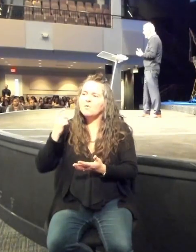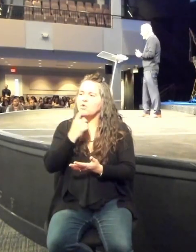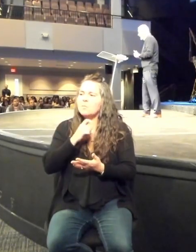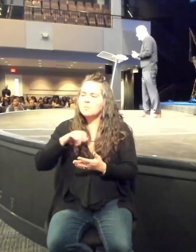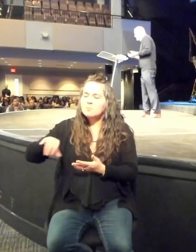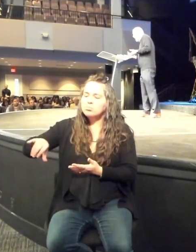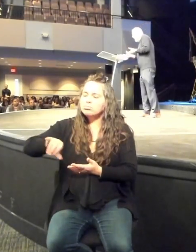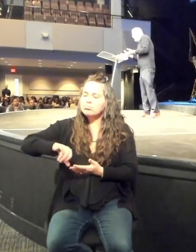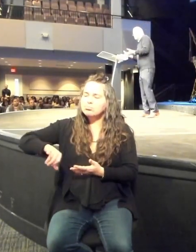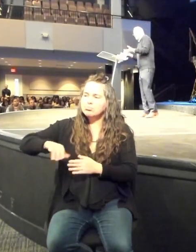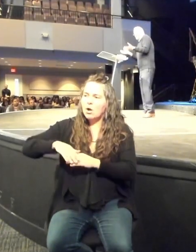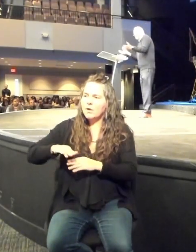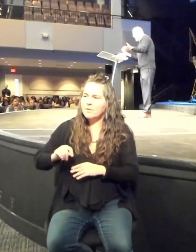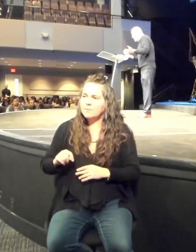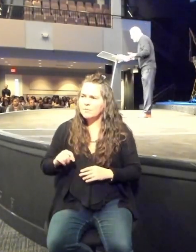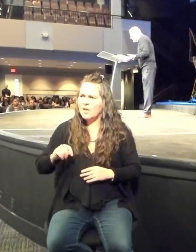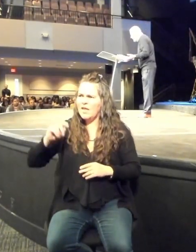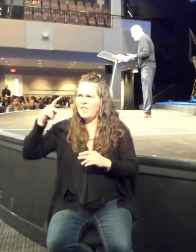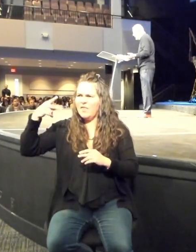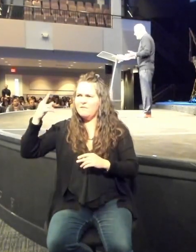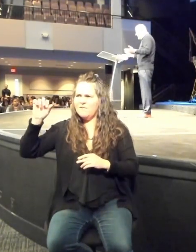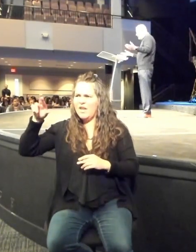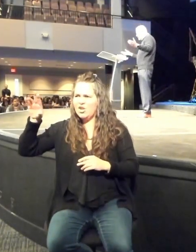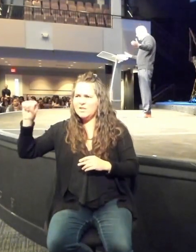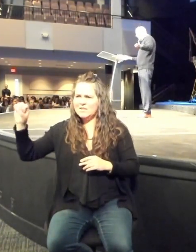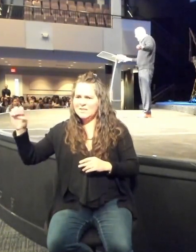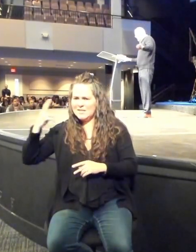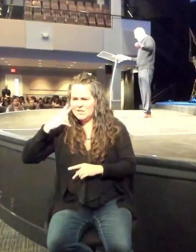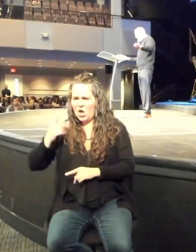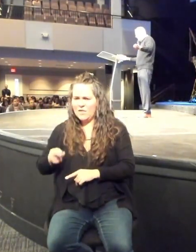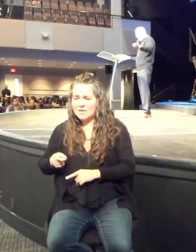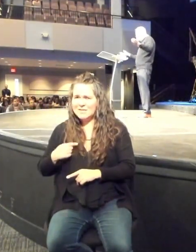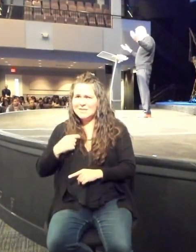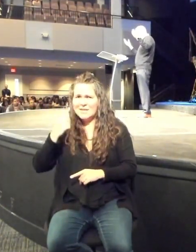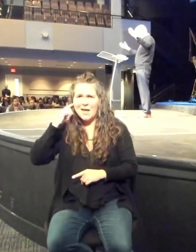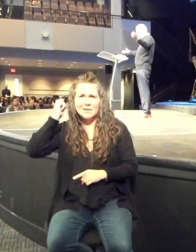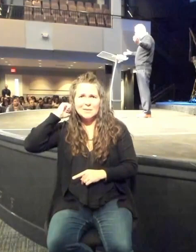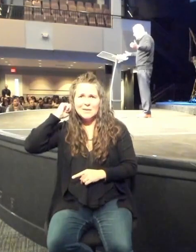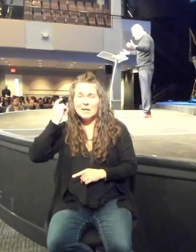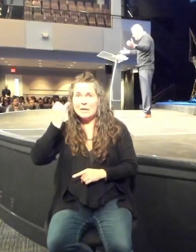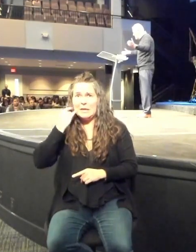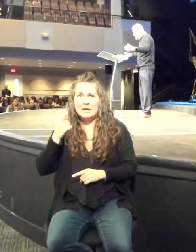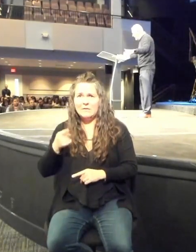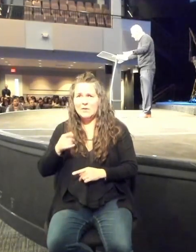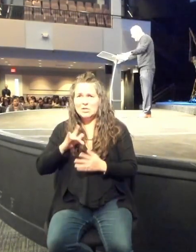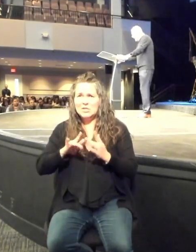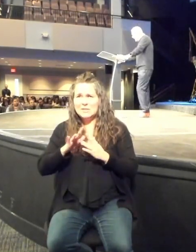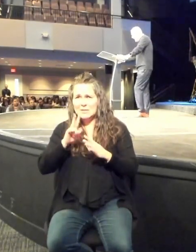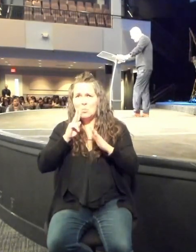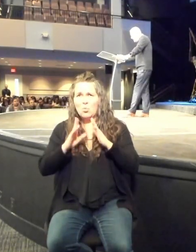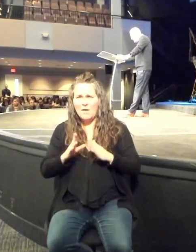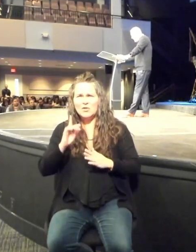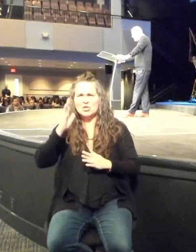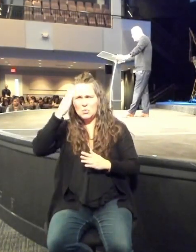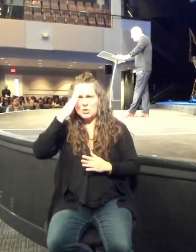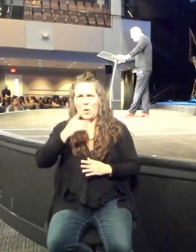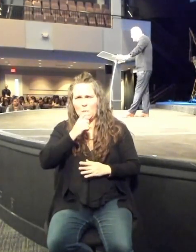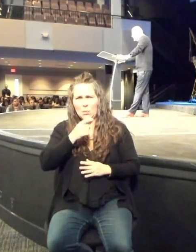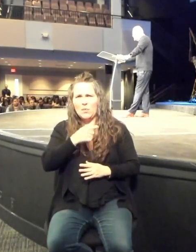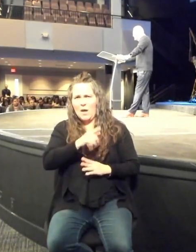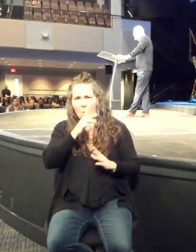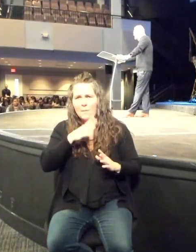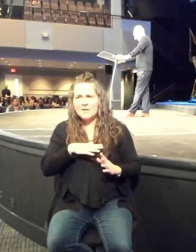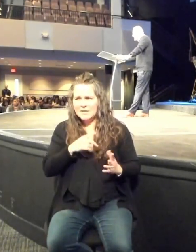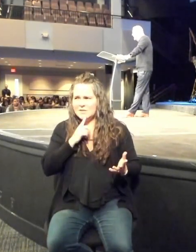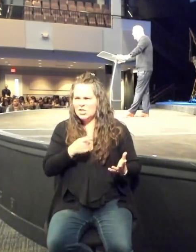When the Pharisee who had invited him saw this, he said to himself, "If this man were a prophet, he would know who is touching him and what kind of woman she is,